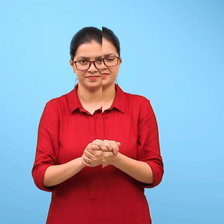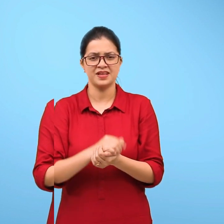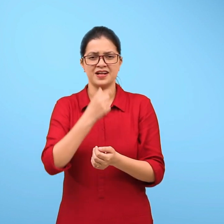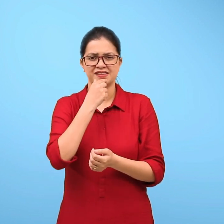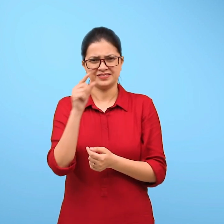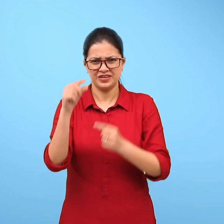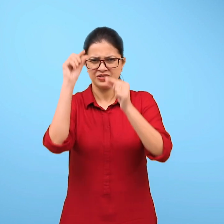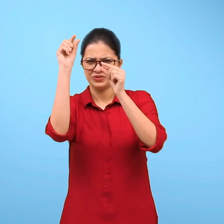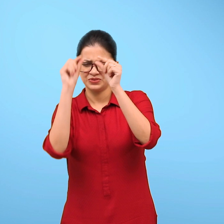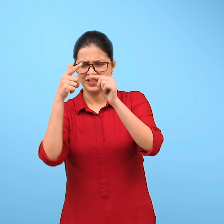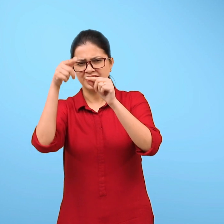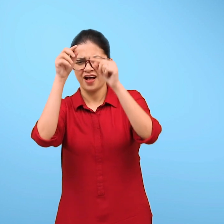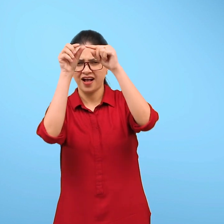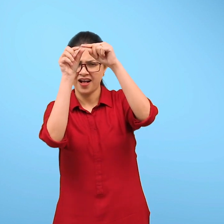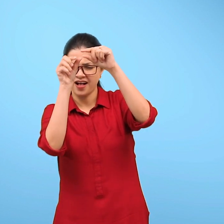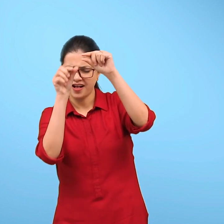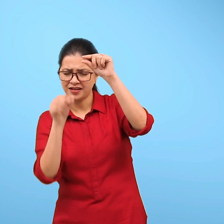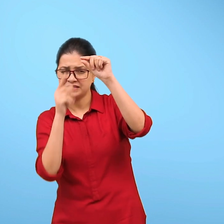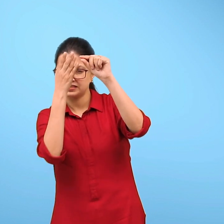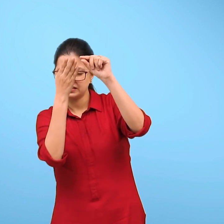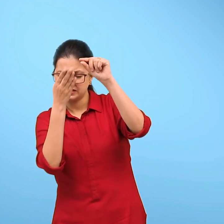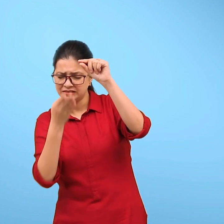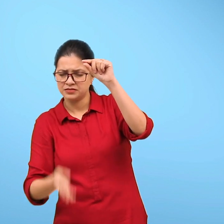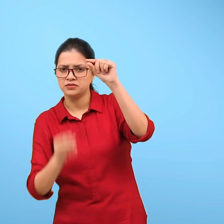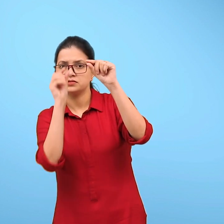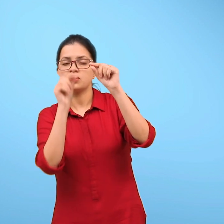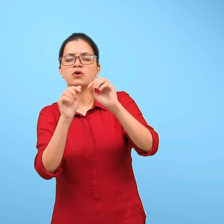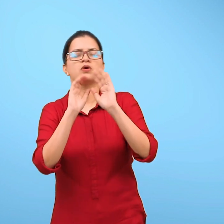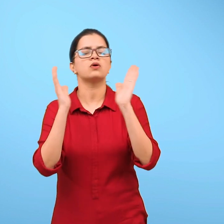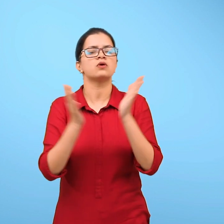The backbone consists of 33 vertebrae.